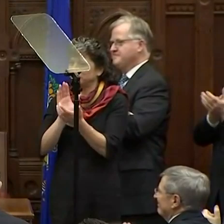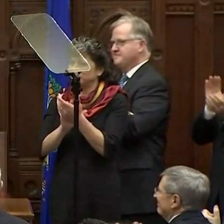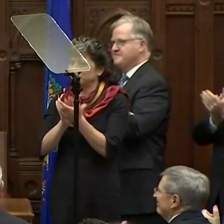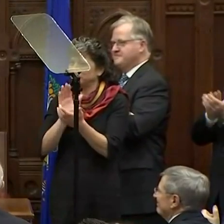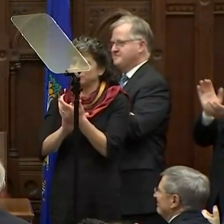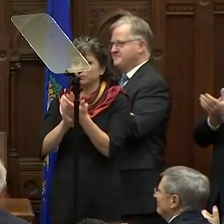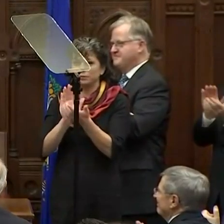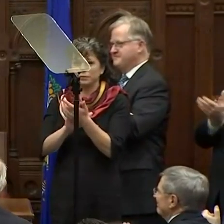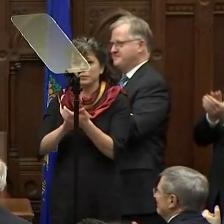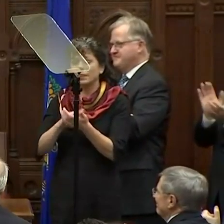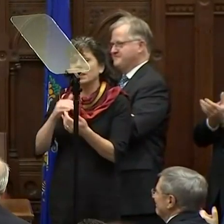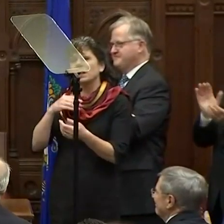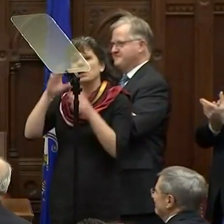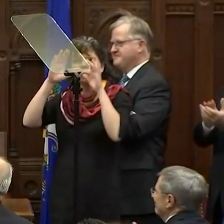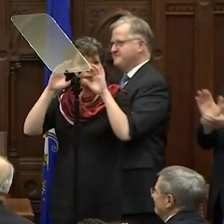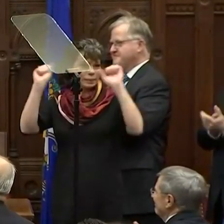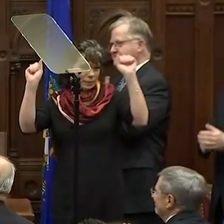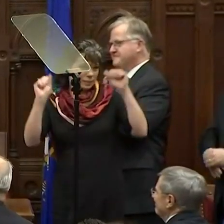Mr. President,